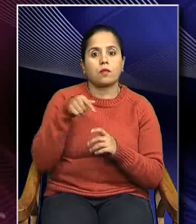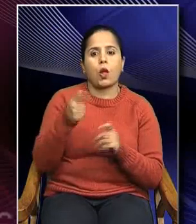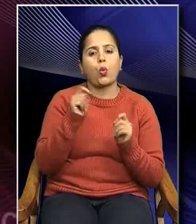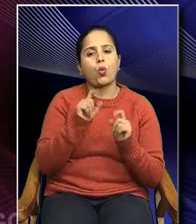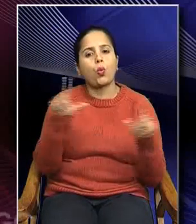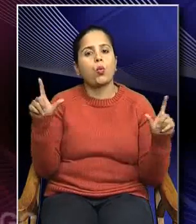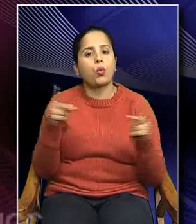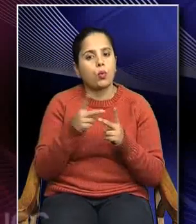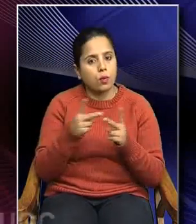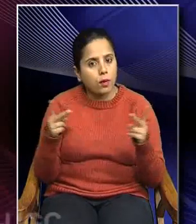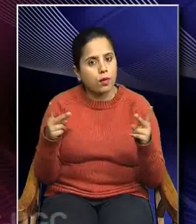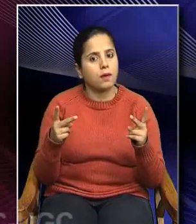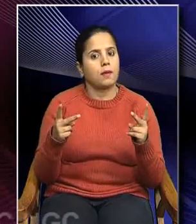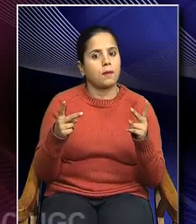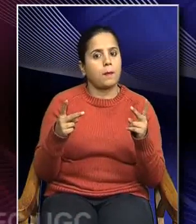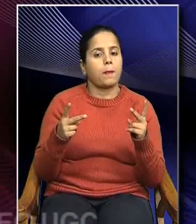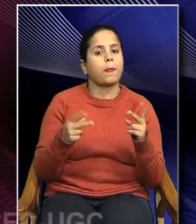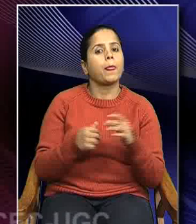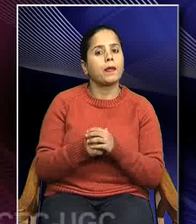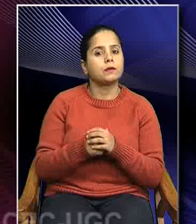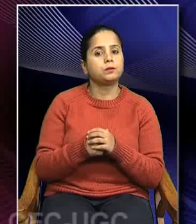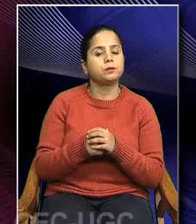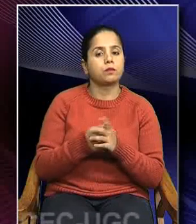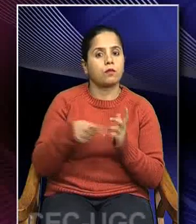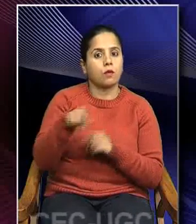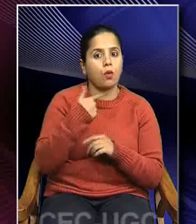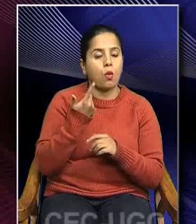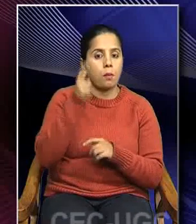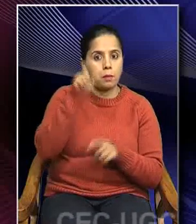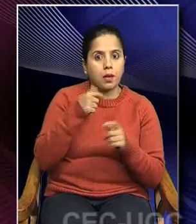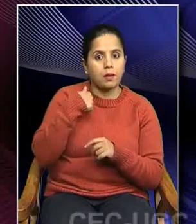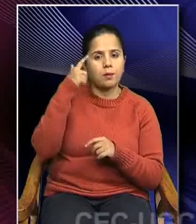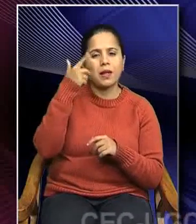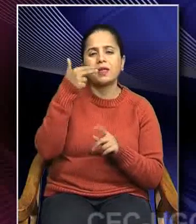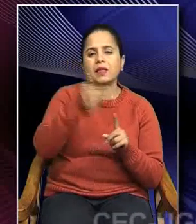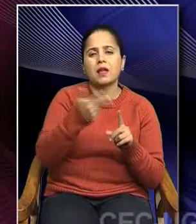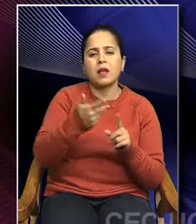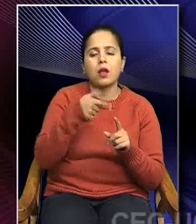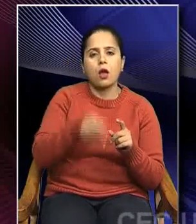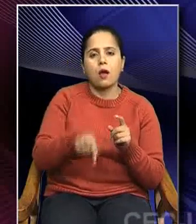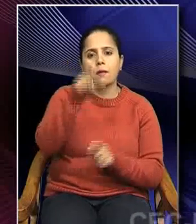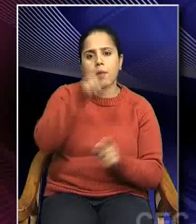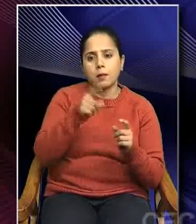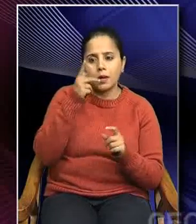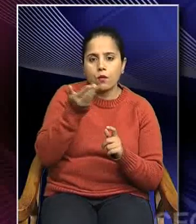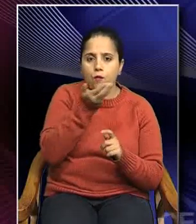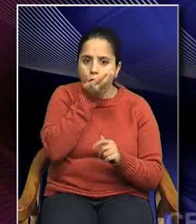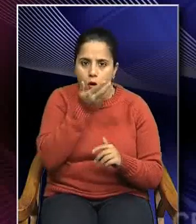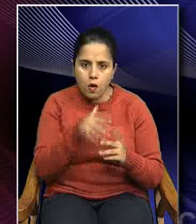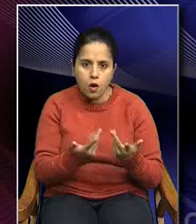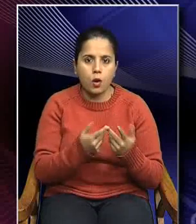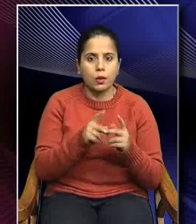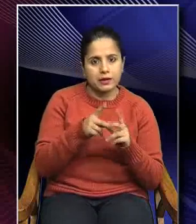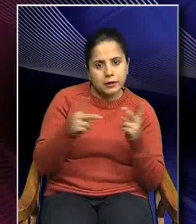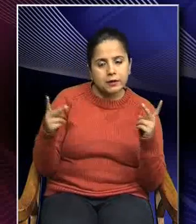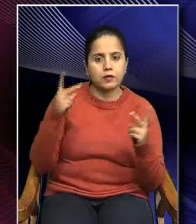coolness, with say unctuosity, or what is called moisture, water,